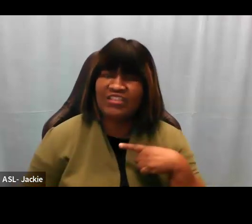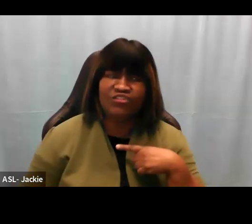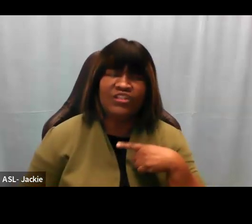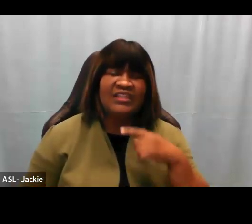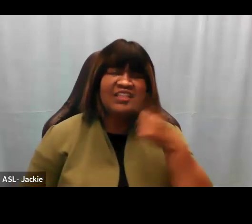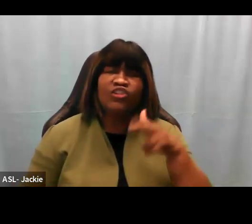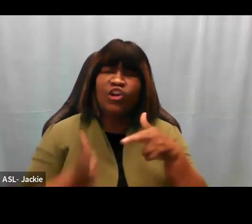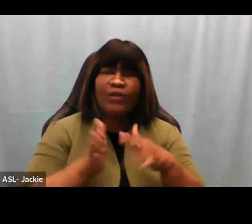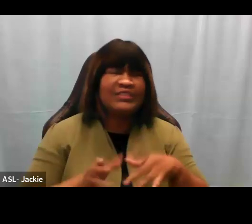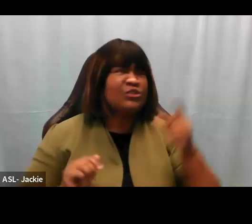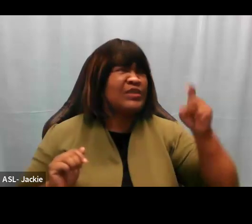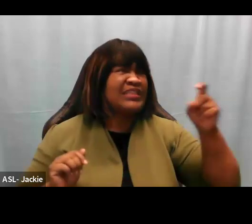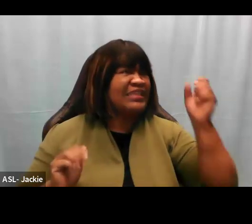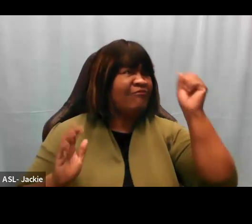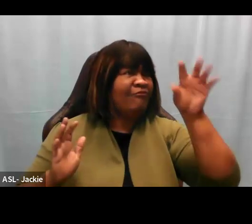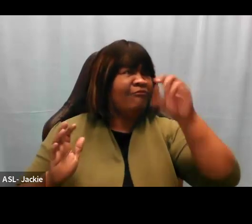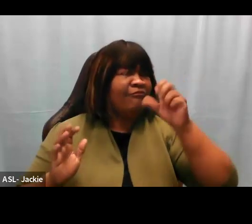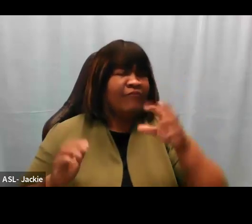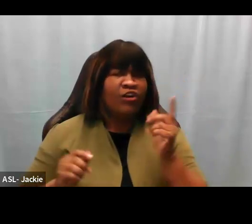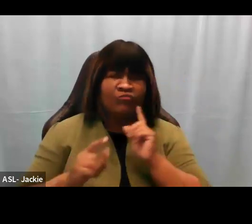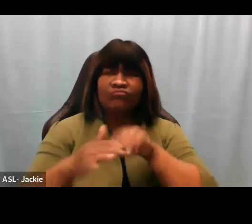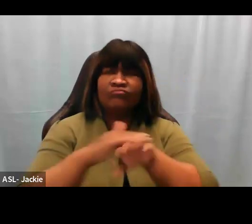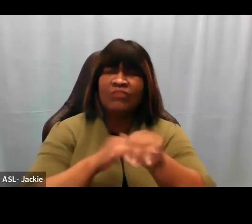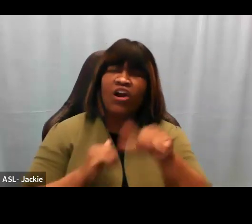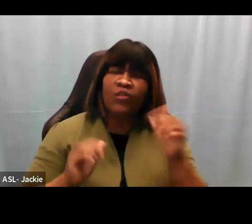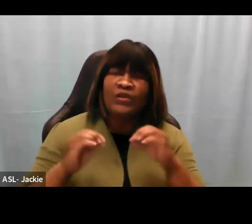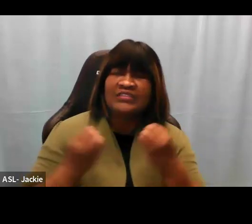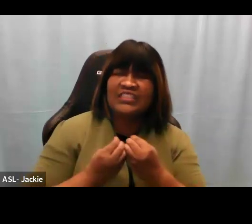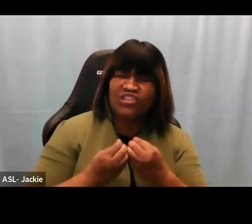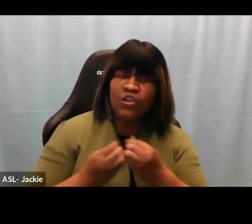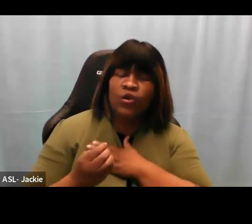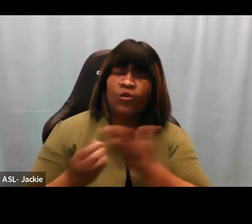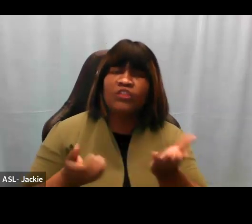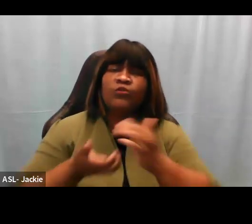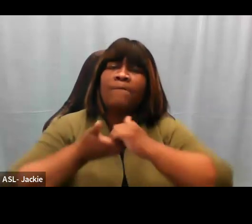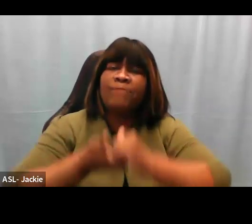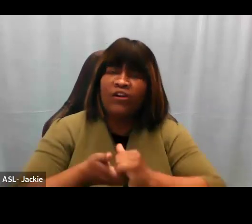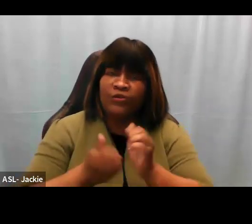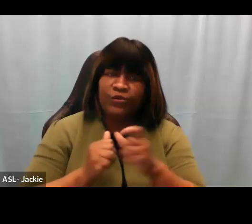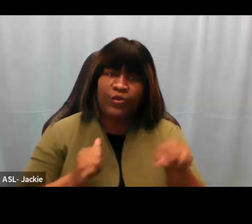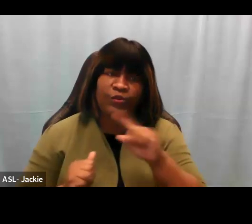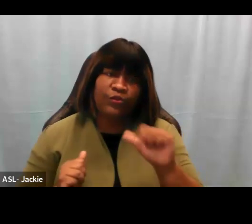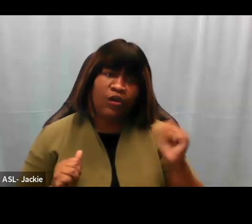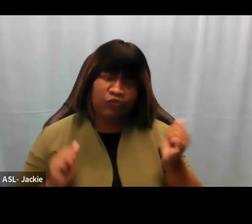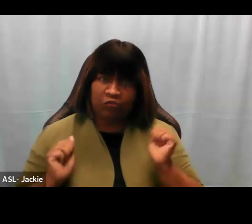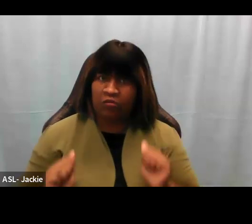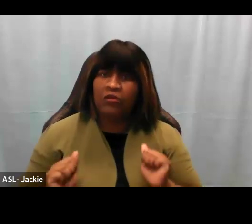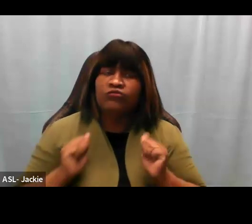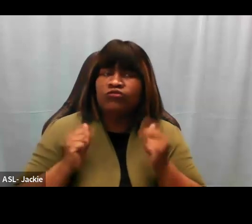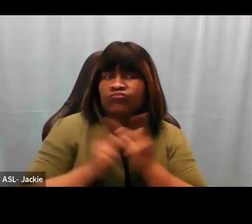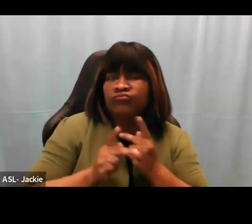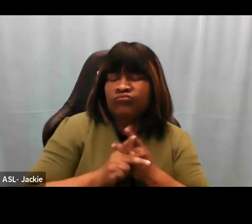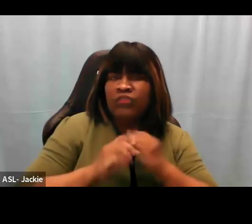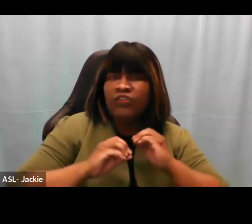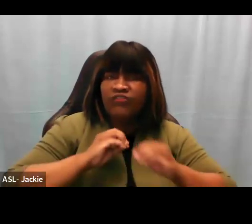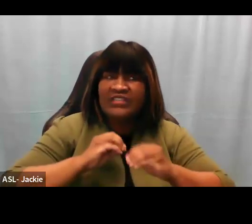to your representatives, go to other organizations that might be willing to partner with you or others to fix some of